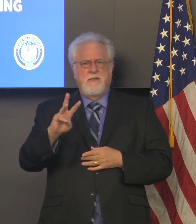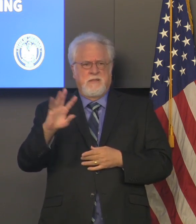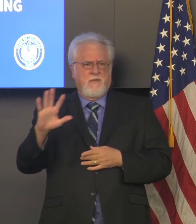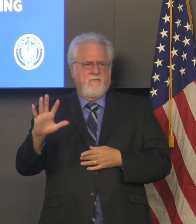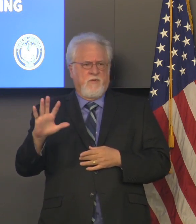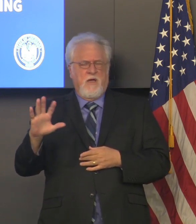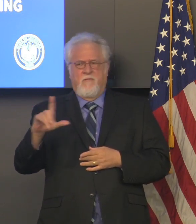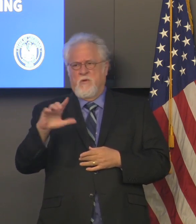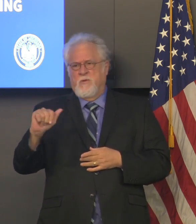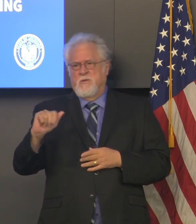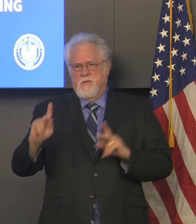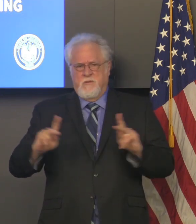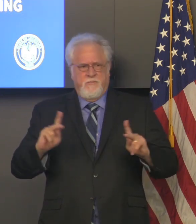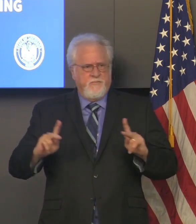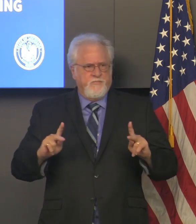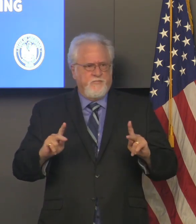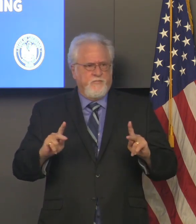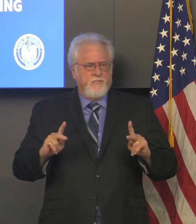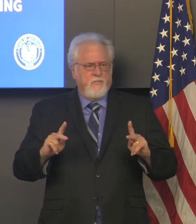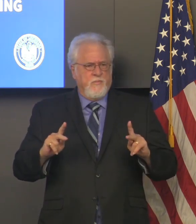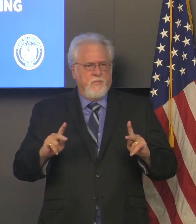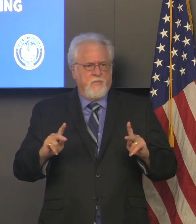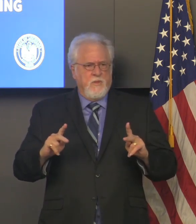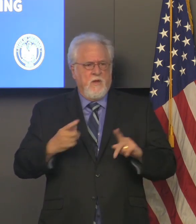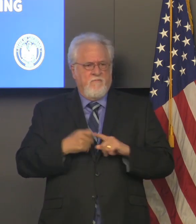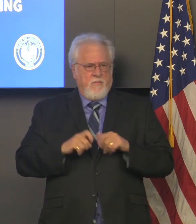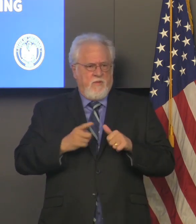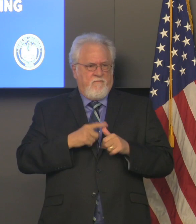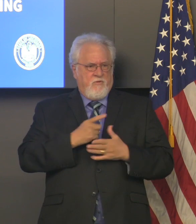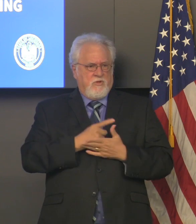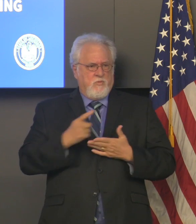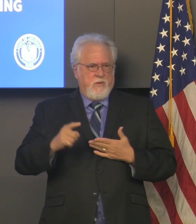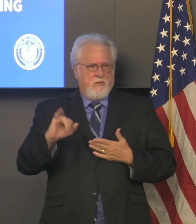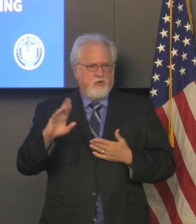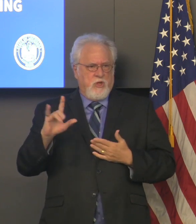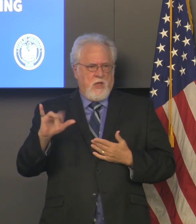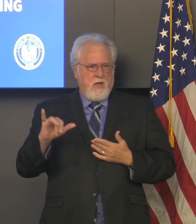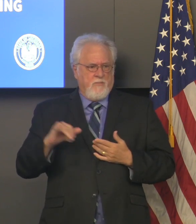46,265 Louisianans since the first week of July.